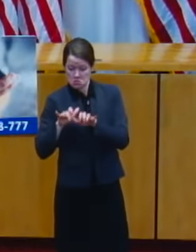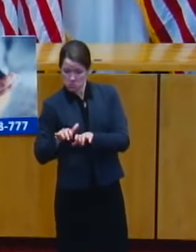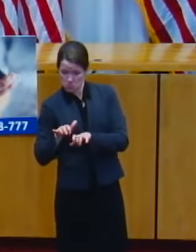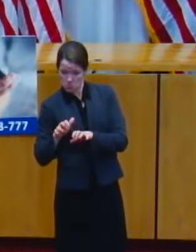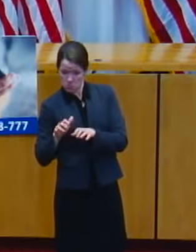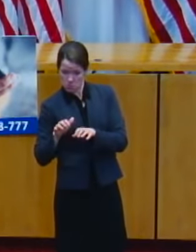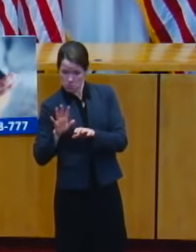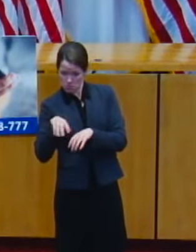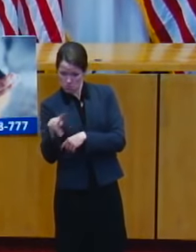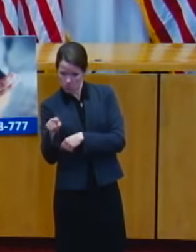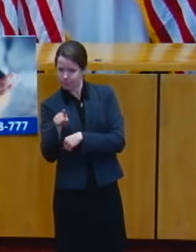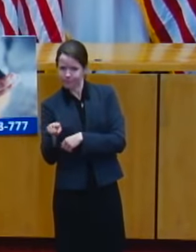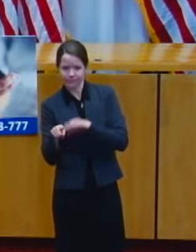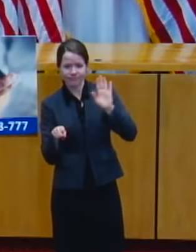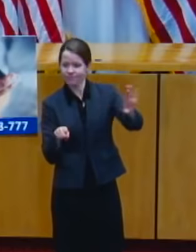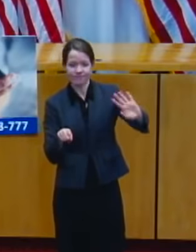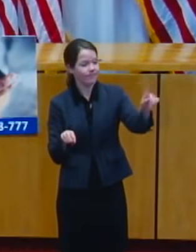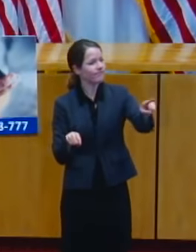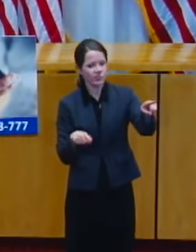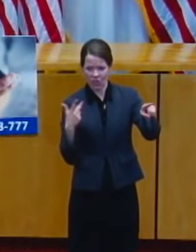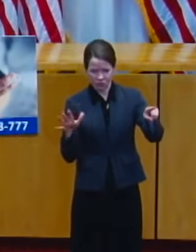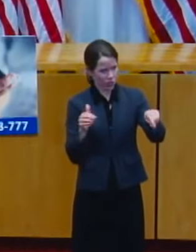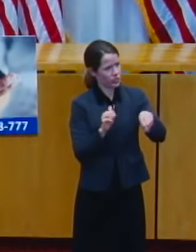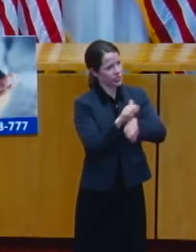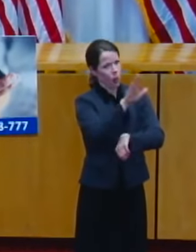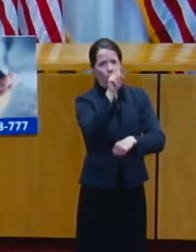So if there's a specific question about a hospital.